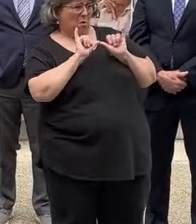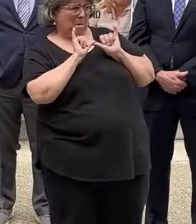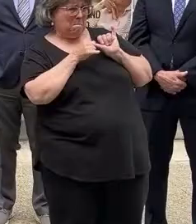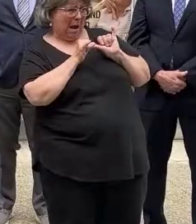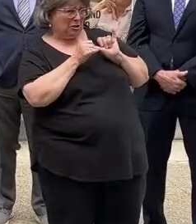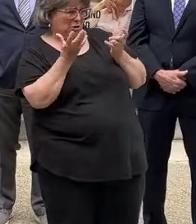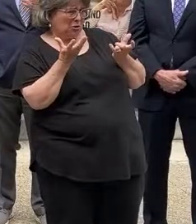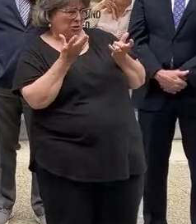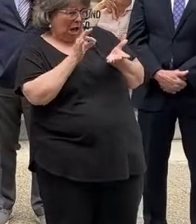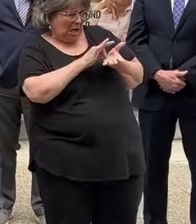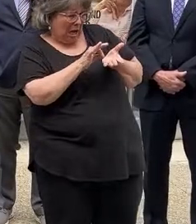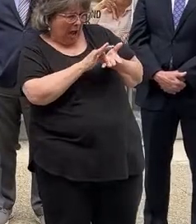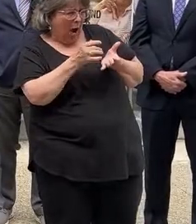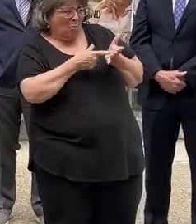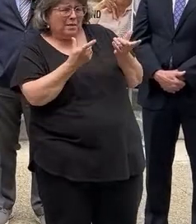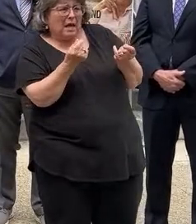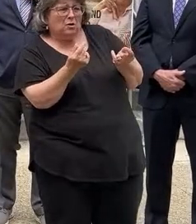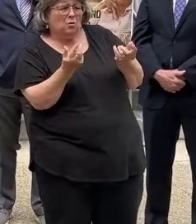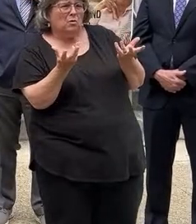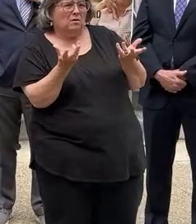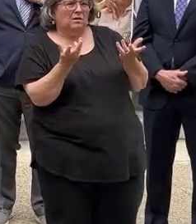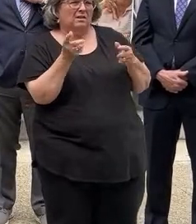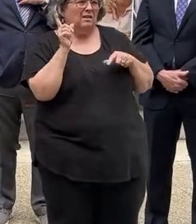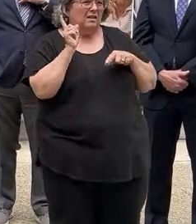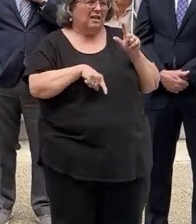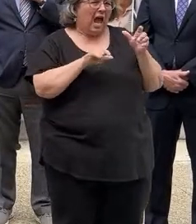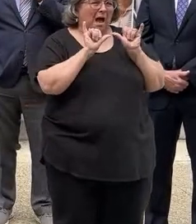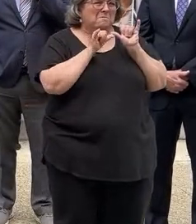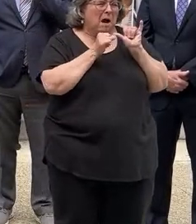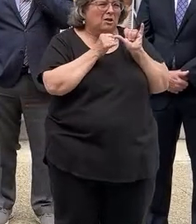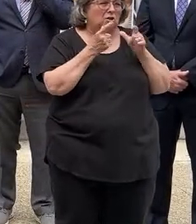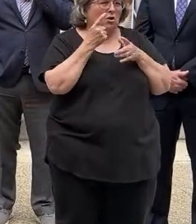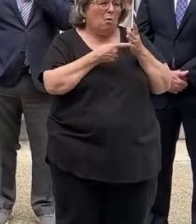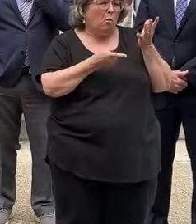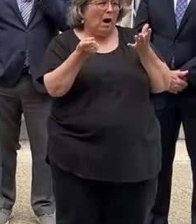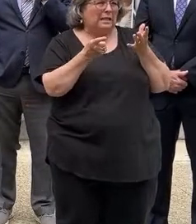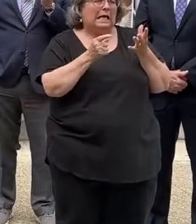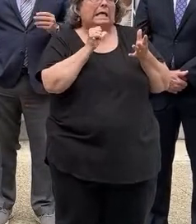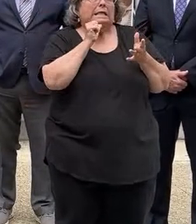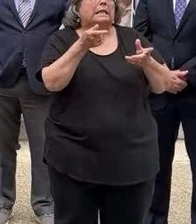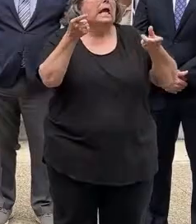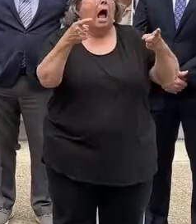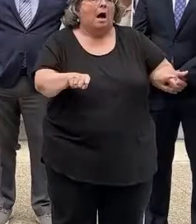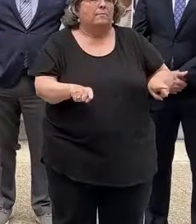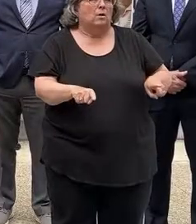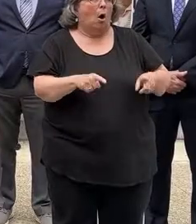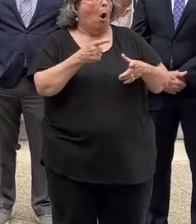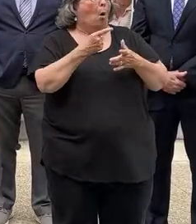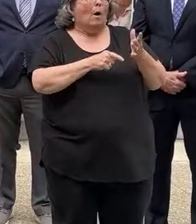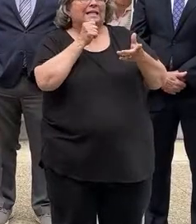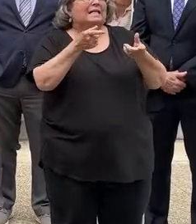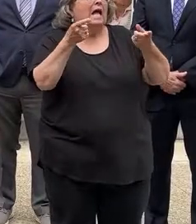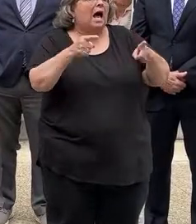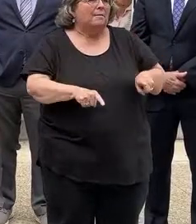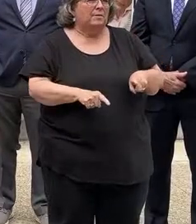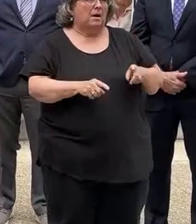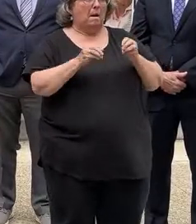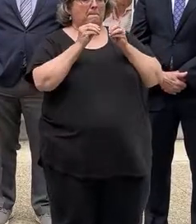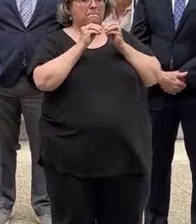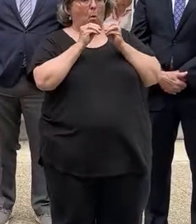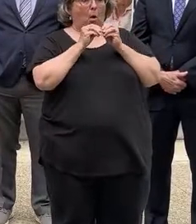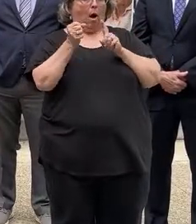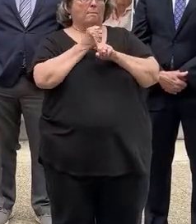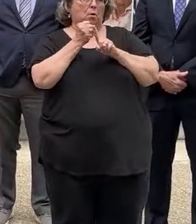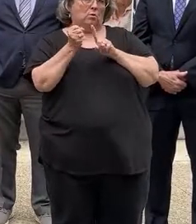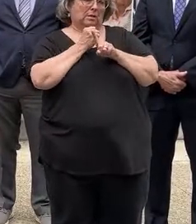measure what they do. You can't measure what didn't happen. What didn't happen was more